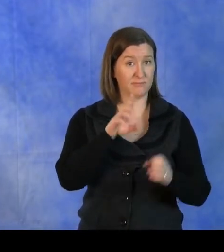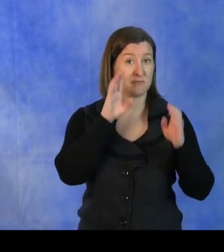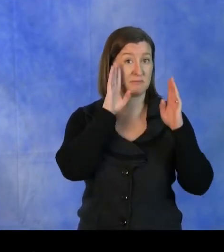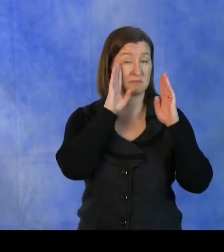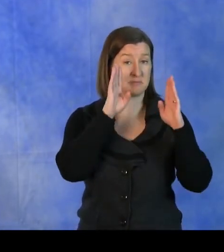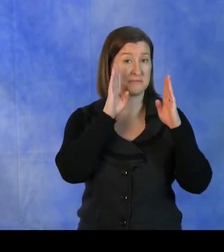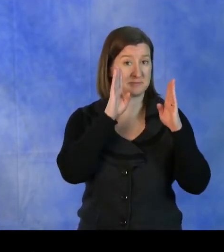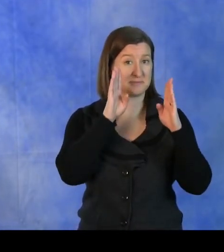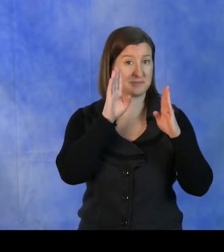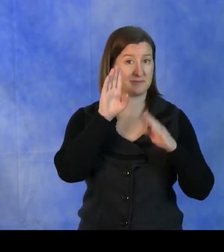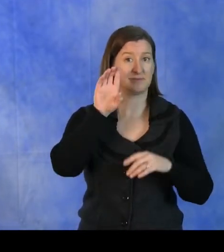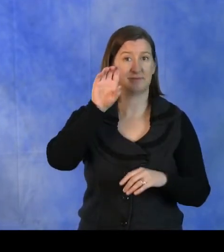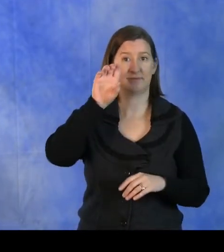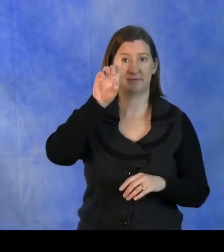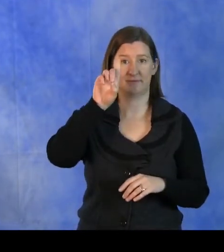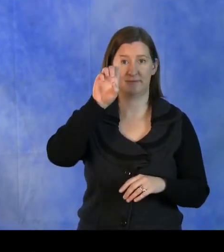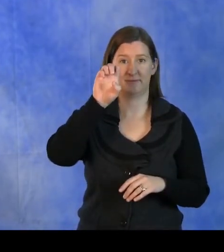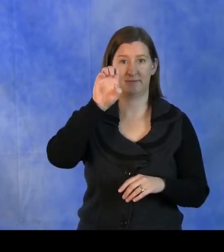ADHD,